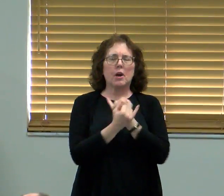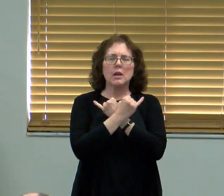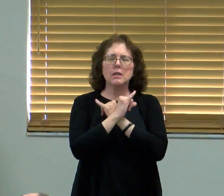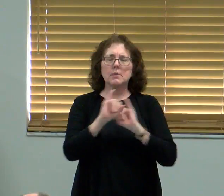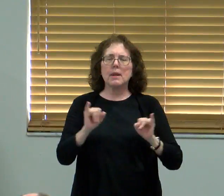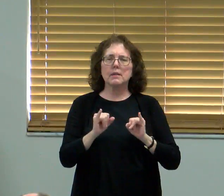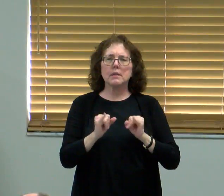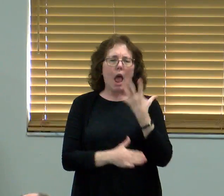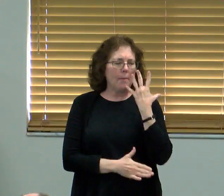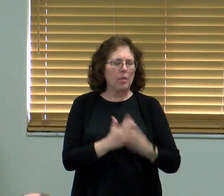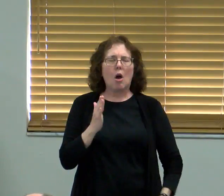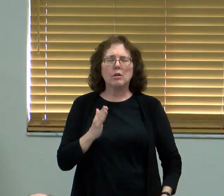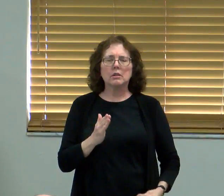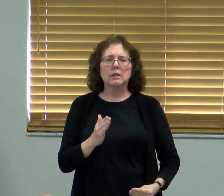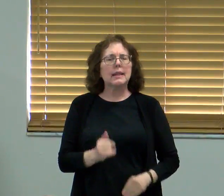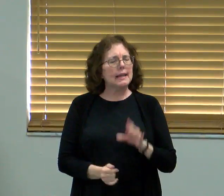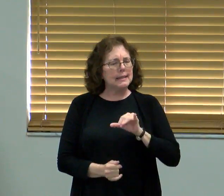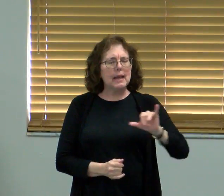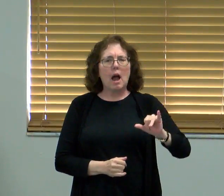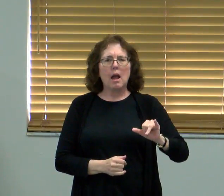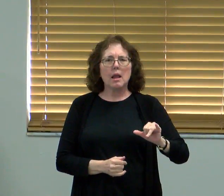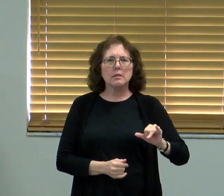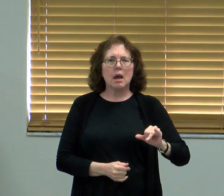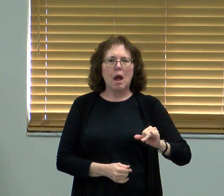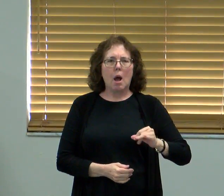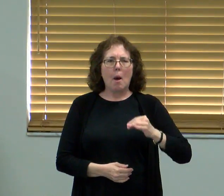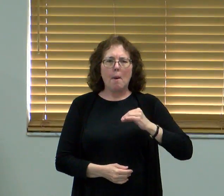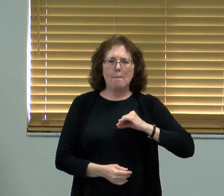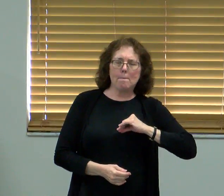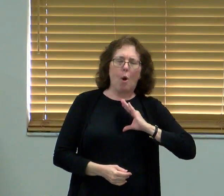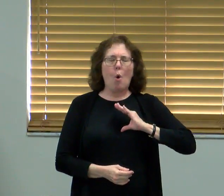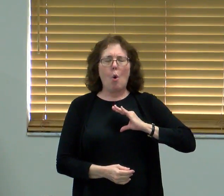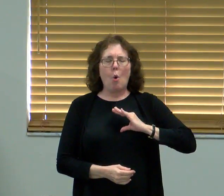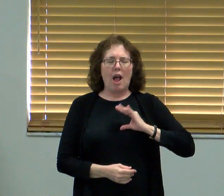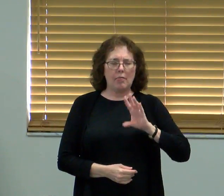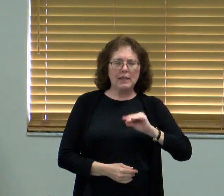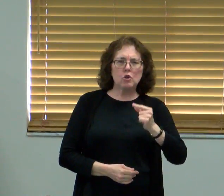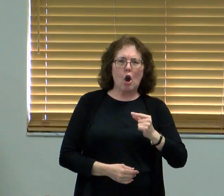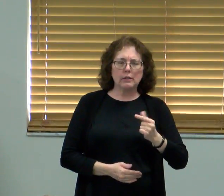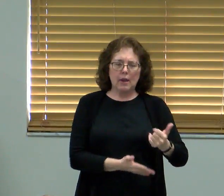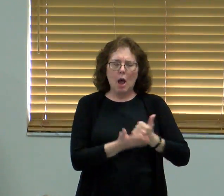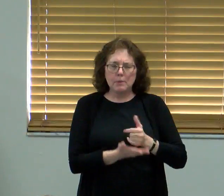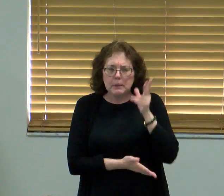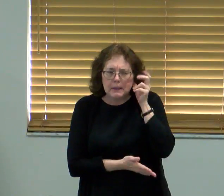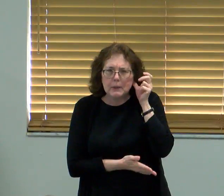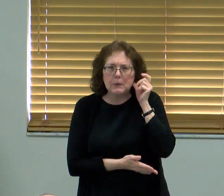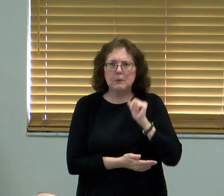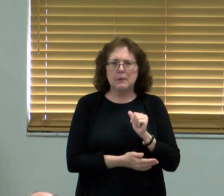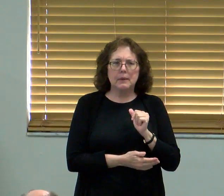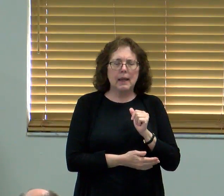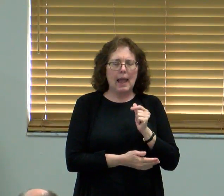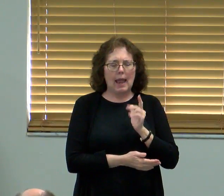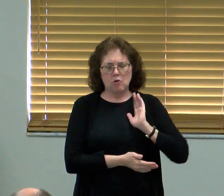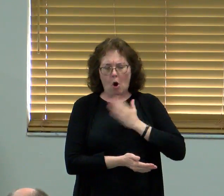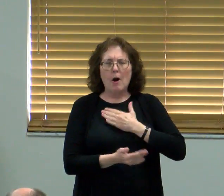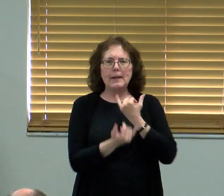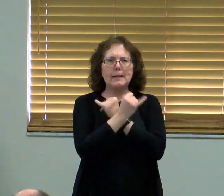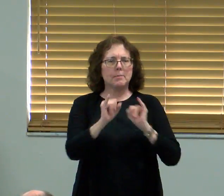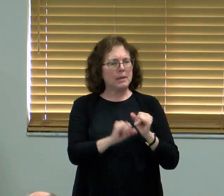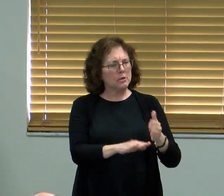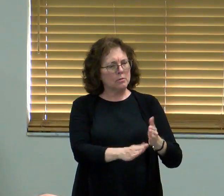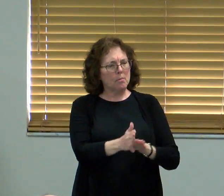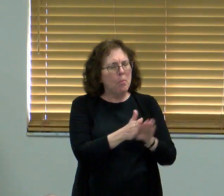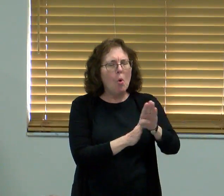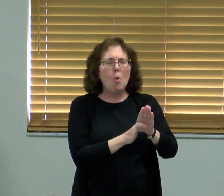Independence has helped us the most in our lives. These dogs and their ability to be our ears will help each of us gain a big portion of our independence and